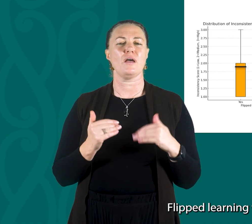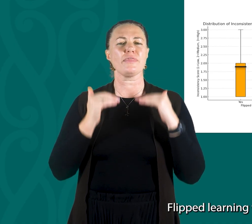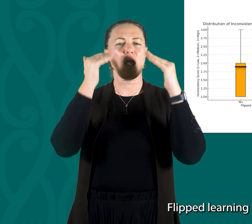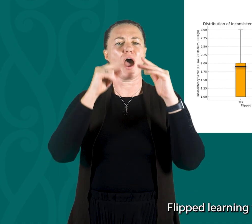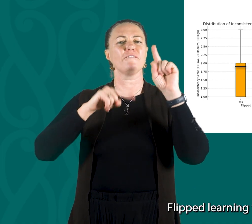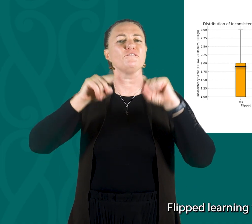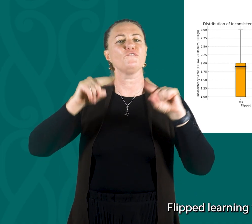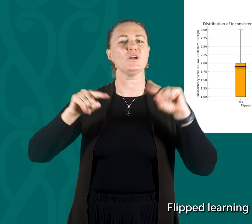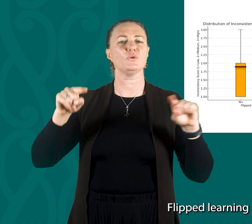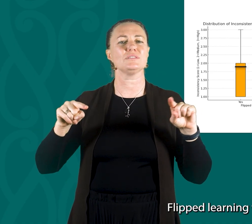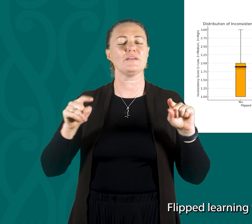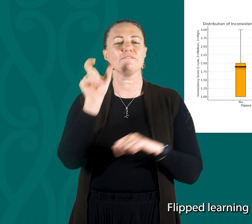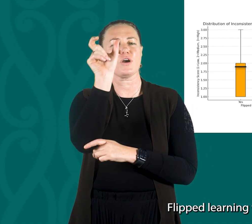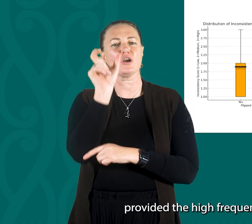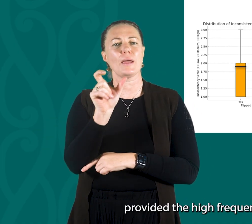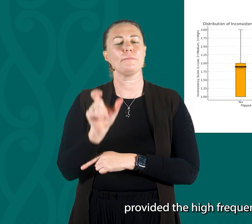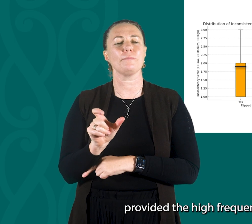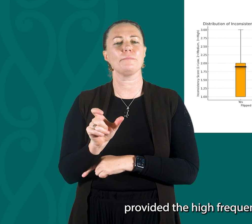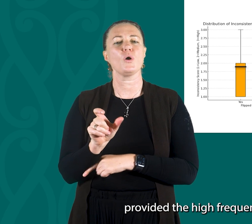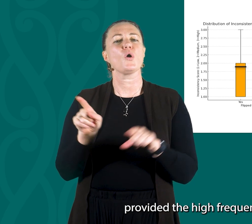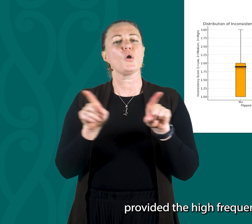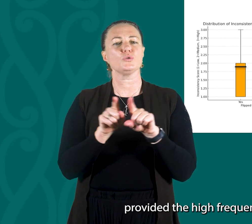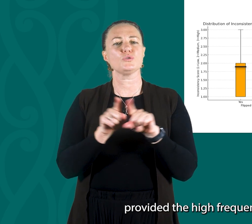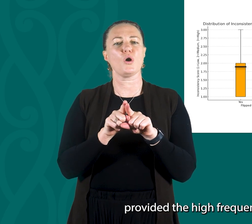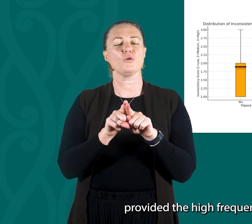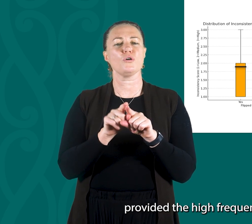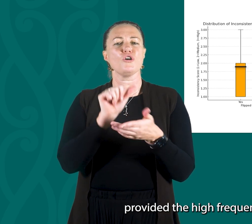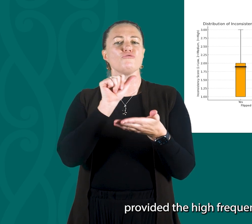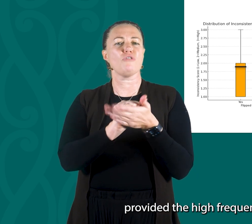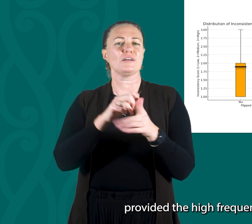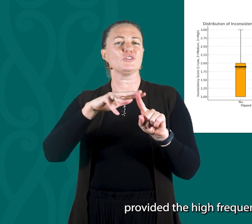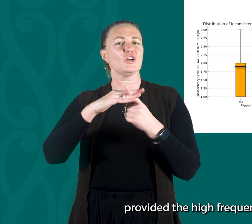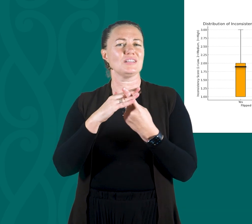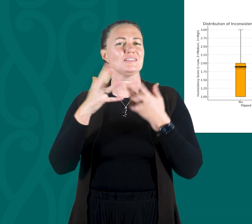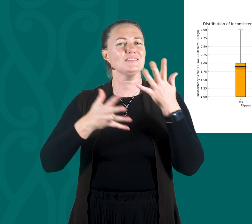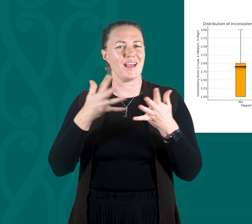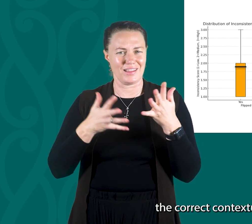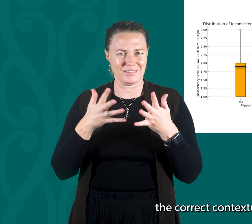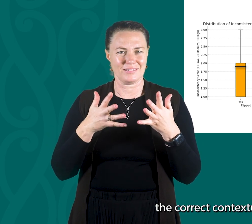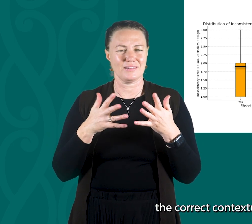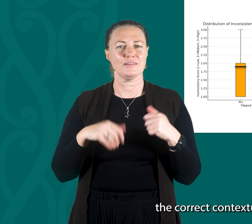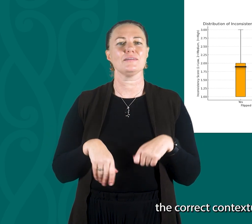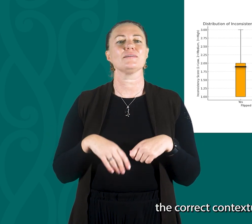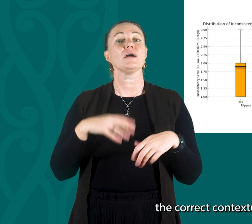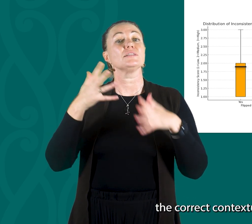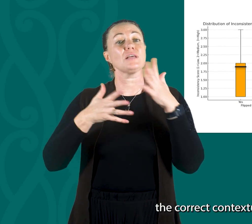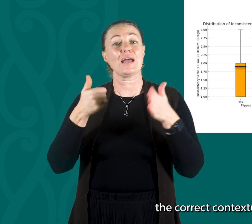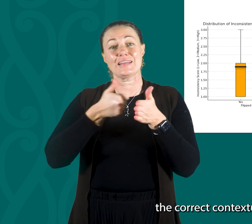Flipped learning videos provided the high-frequency vocabulary, the correct contextual